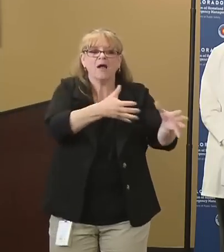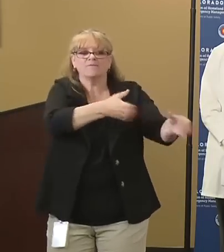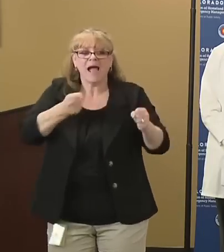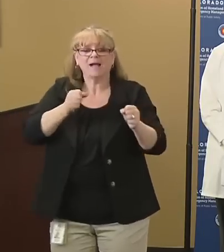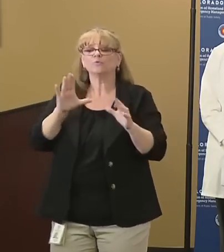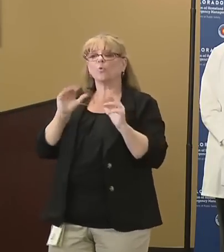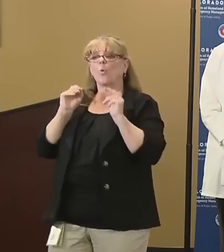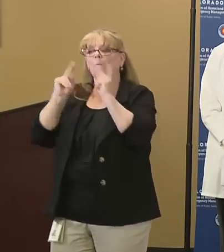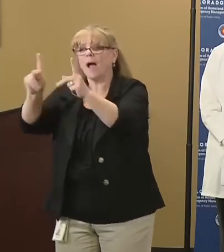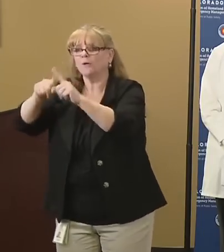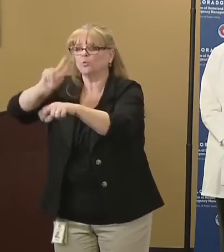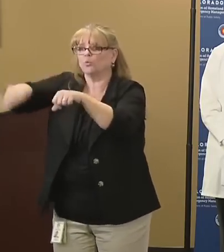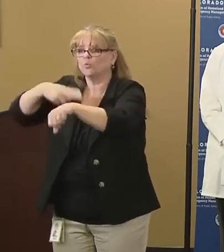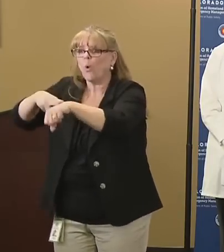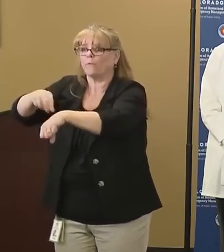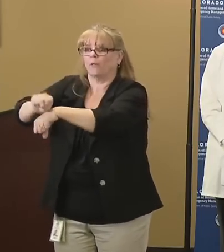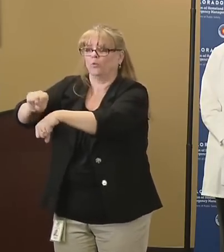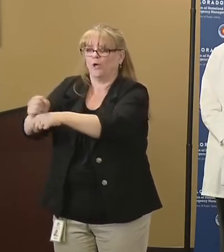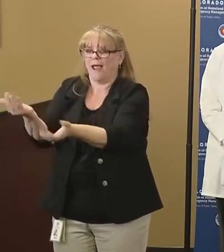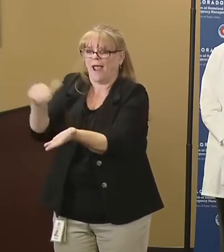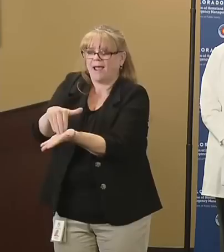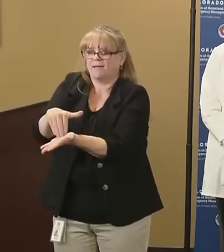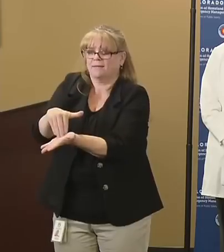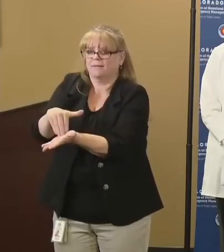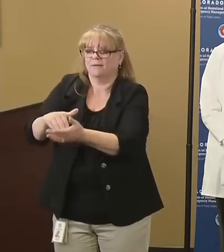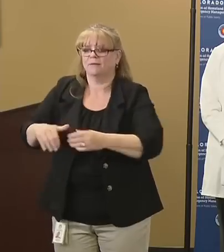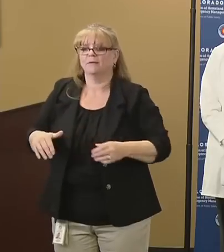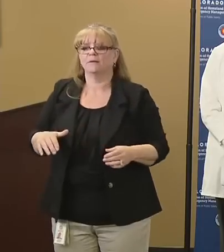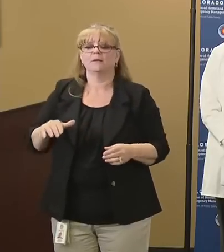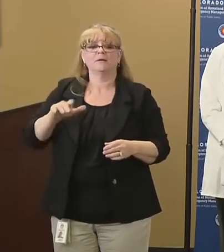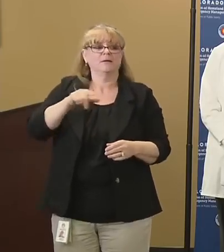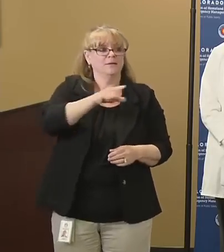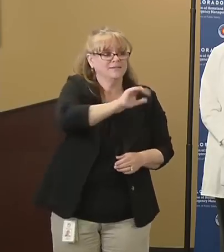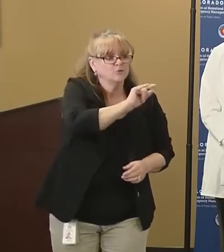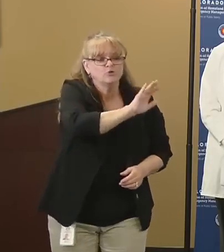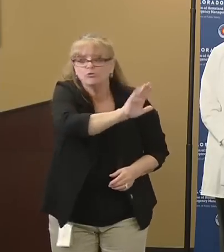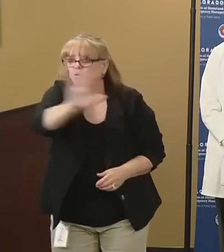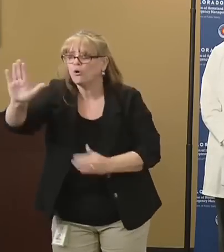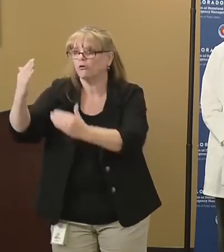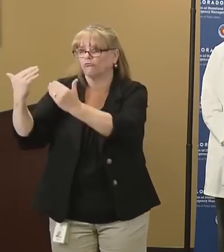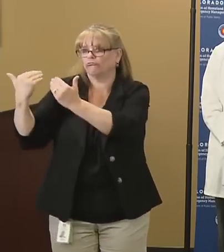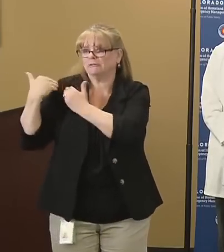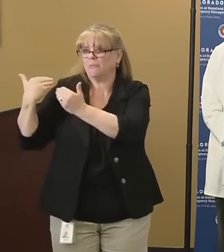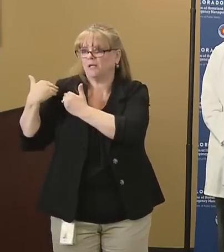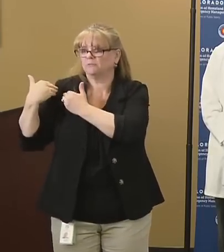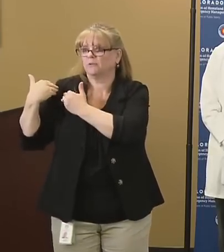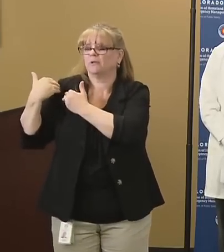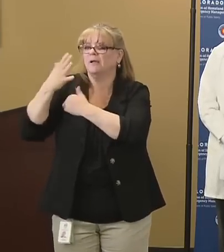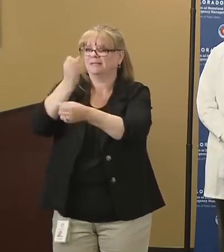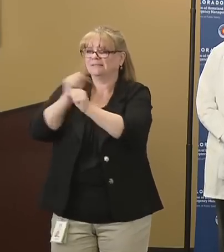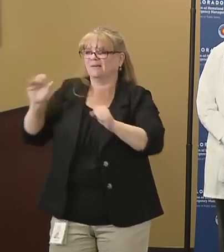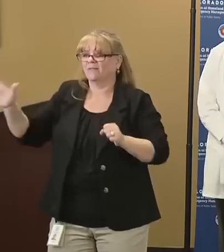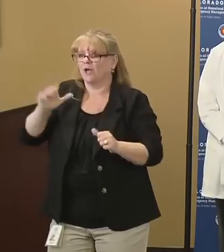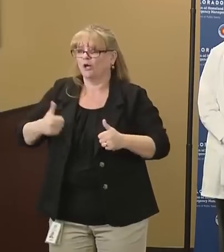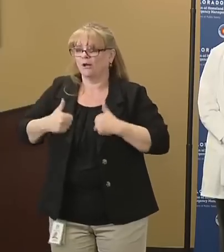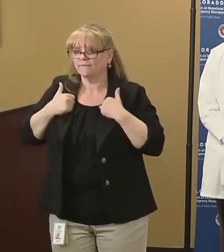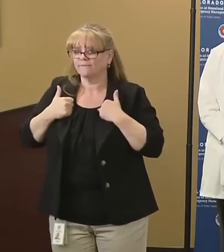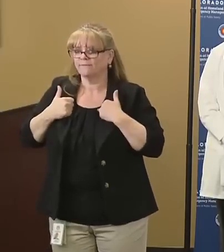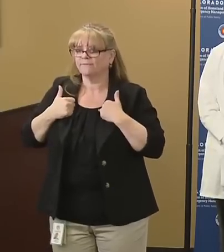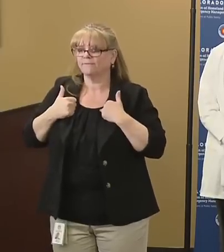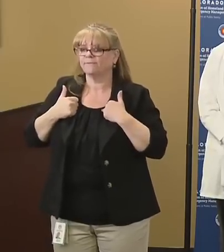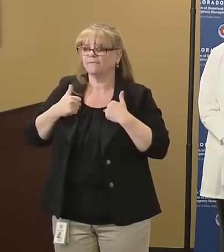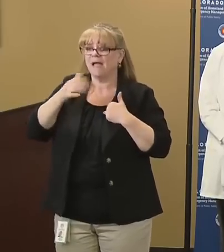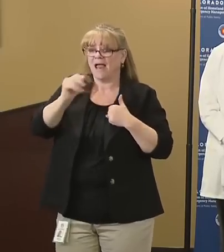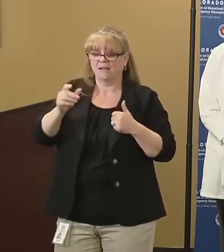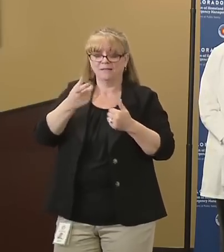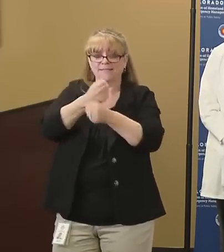matter of individual responsibility, yes, to save lives, and that life could be yours or the lives of a loved one, but also the better compliance we have, the